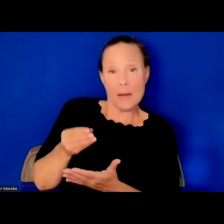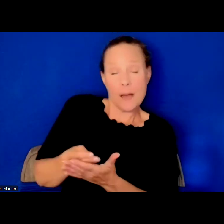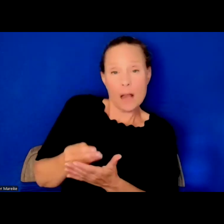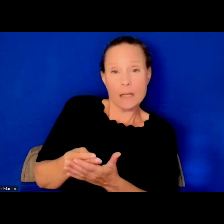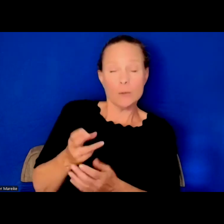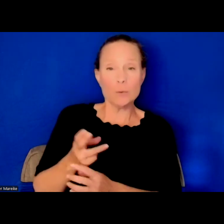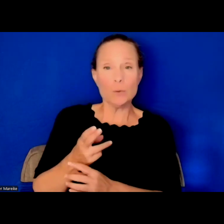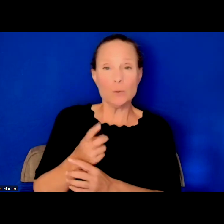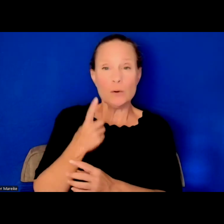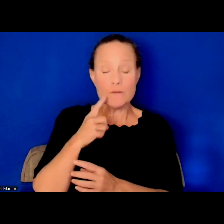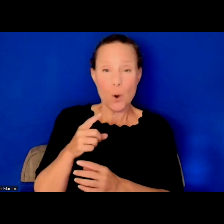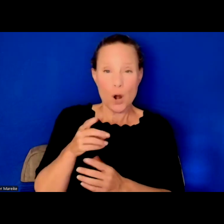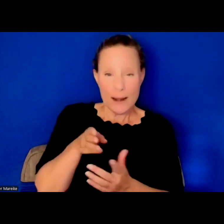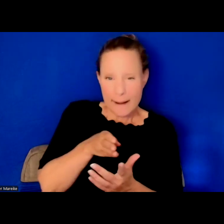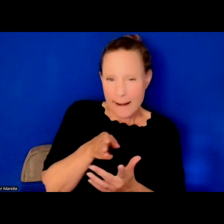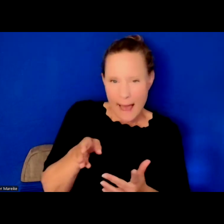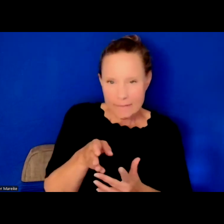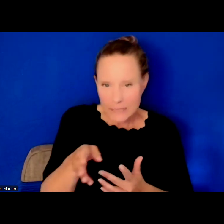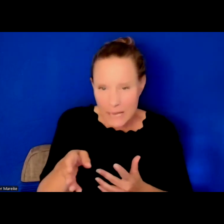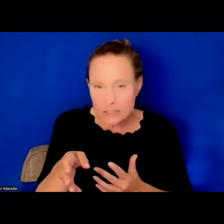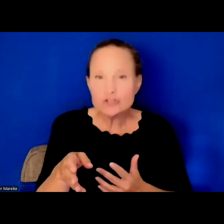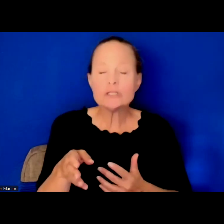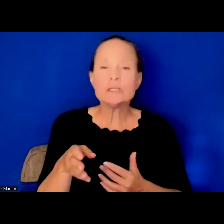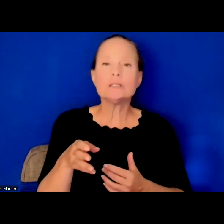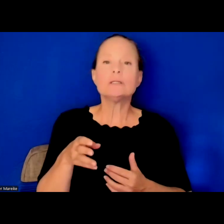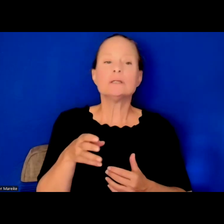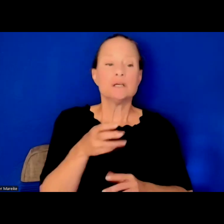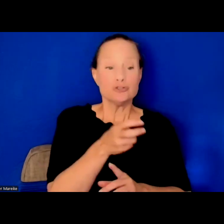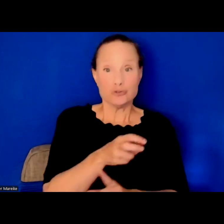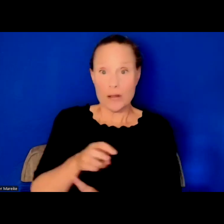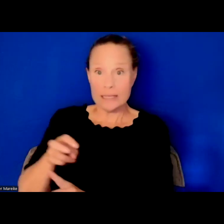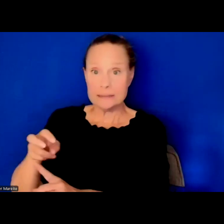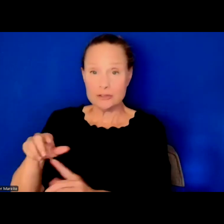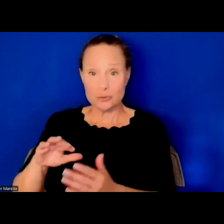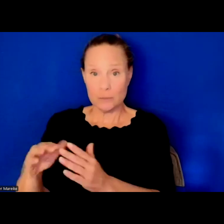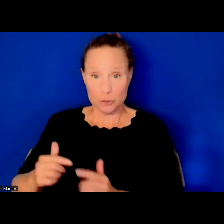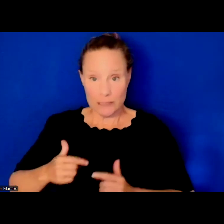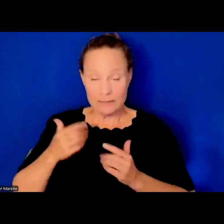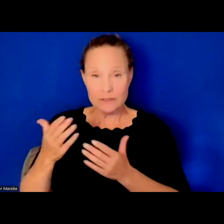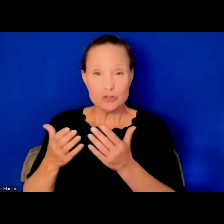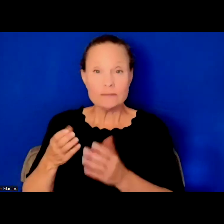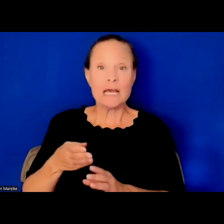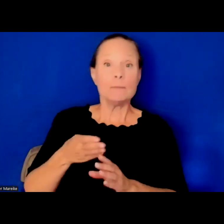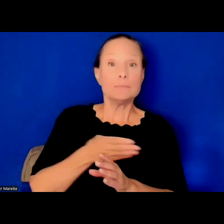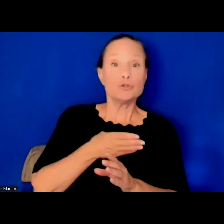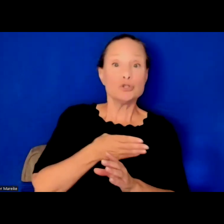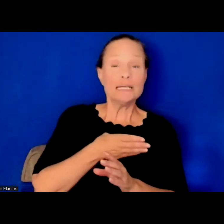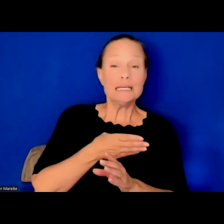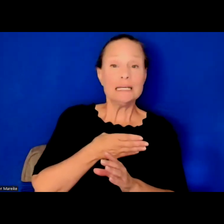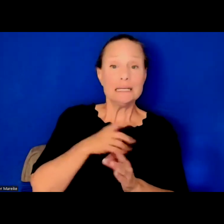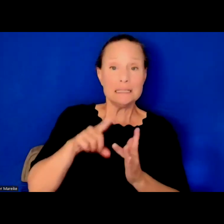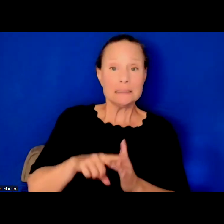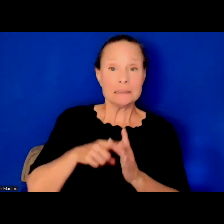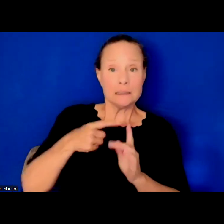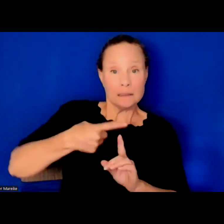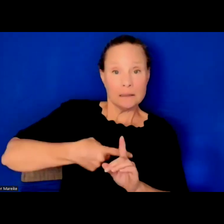housing navigation, community transitional services, there's pre-tenancy support,